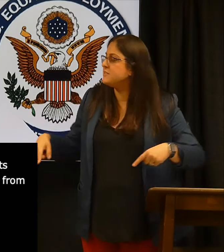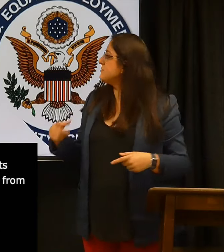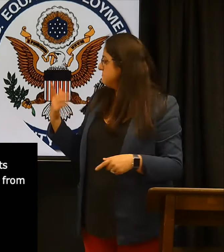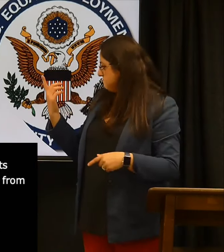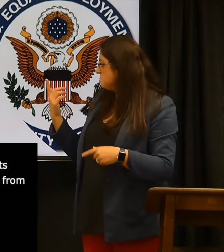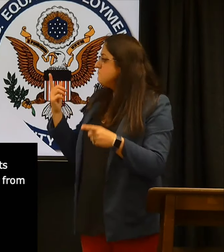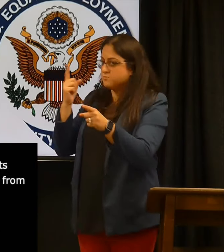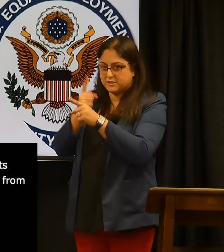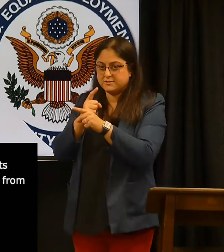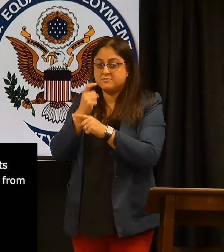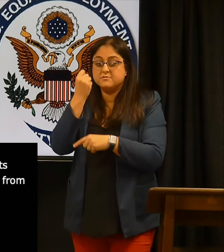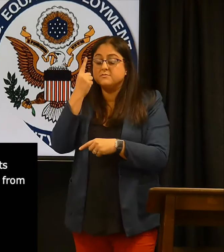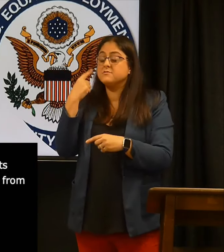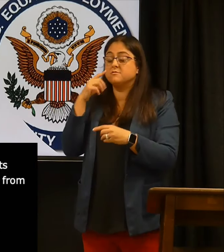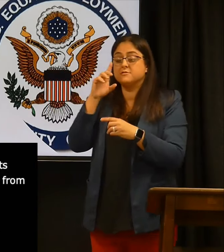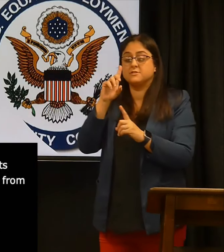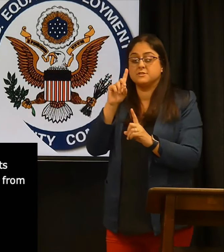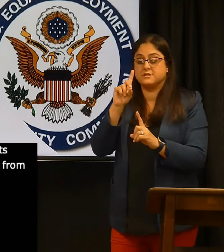Deafness, person in a wheelchair, right?